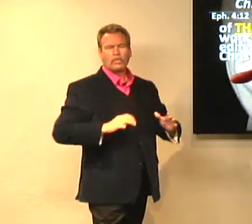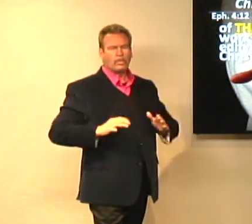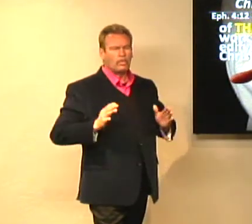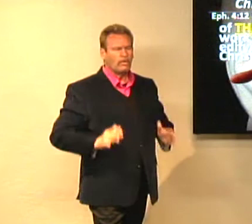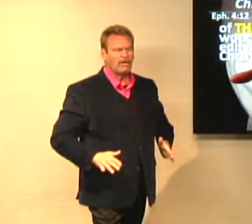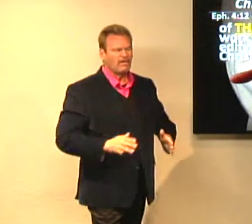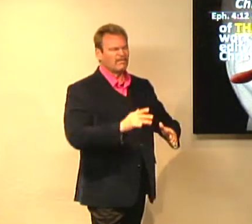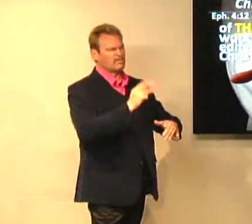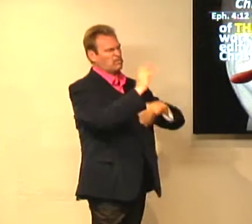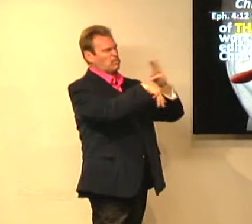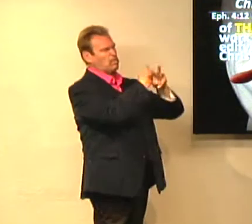Many secular problems